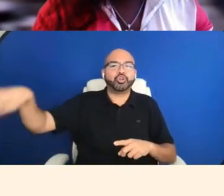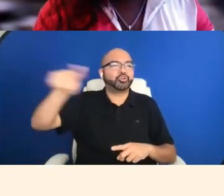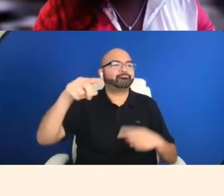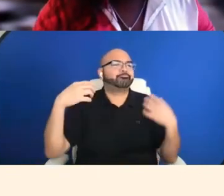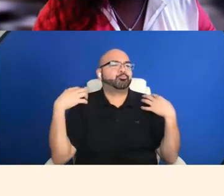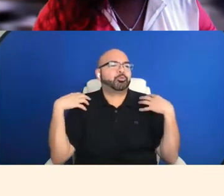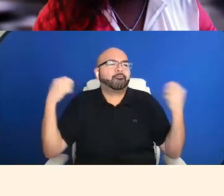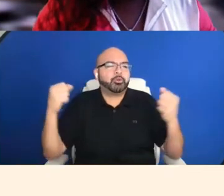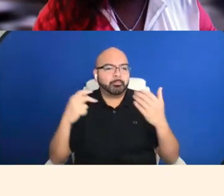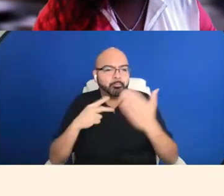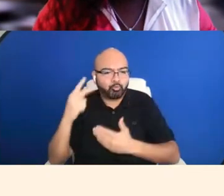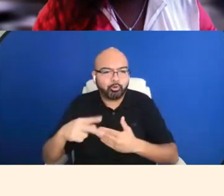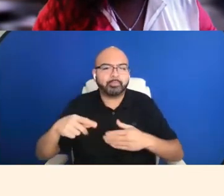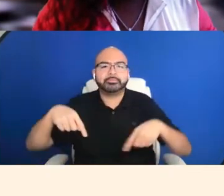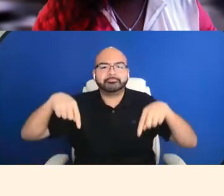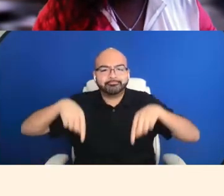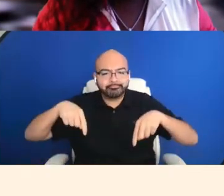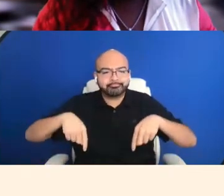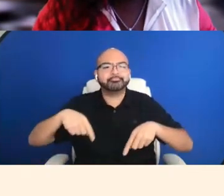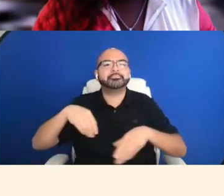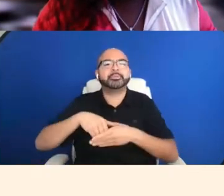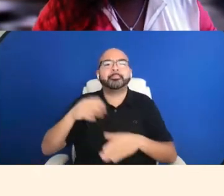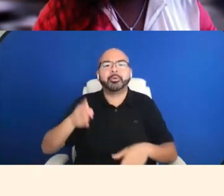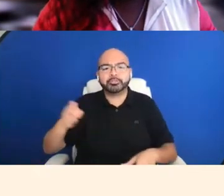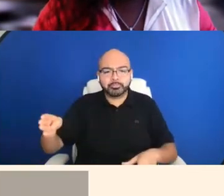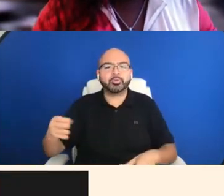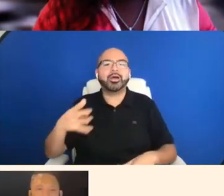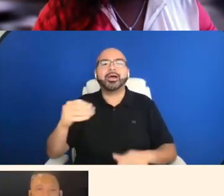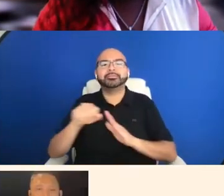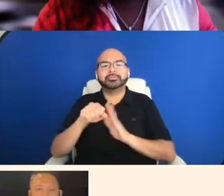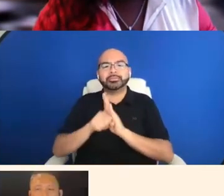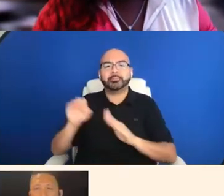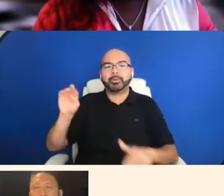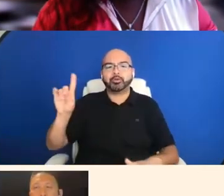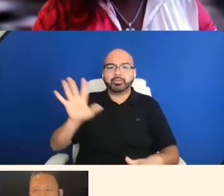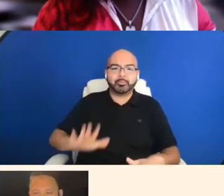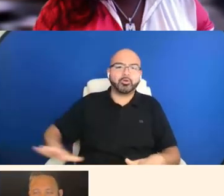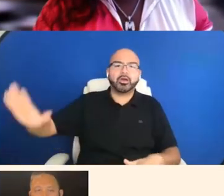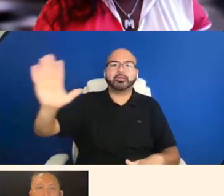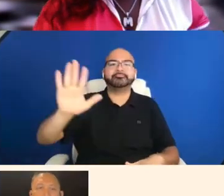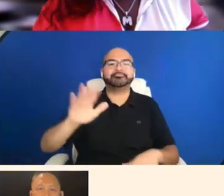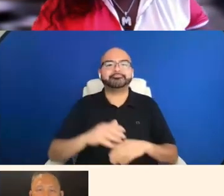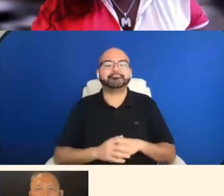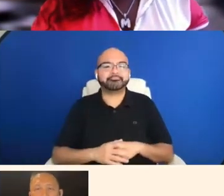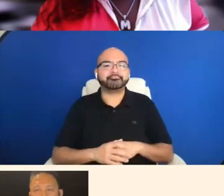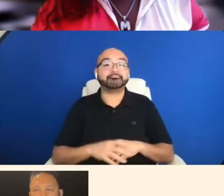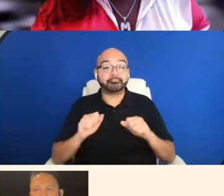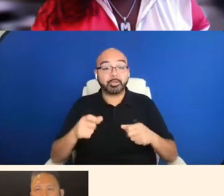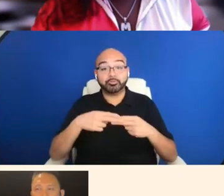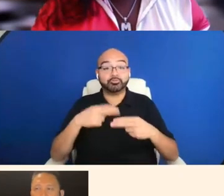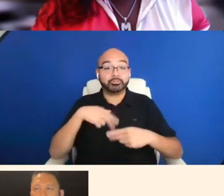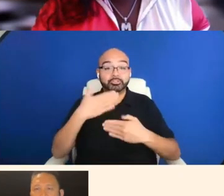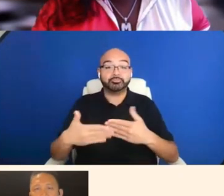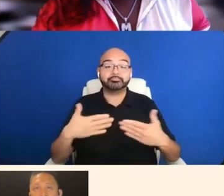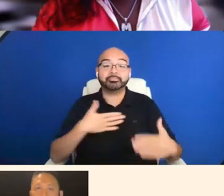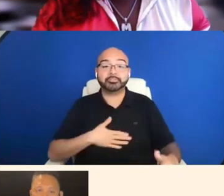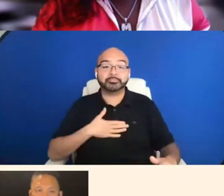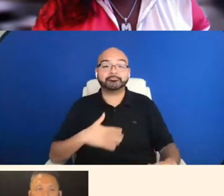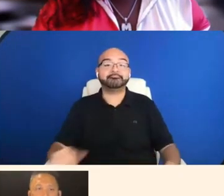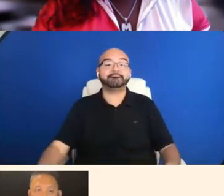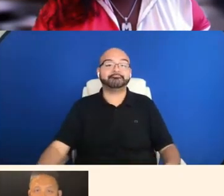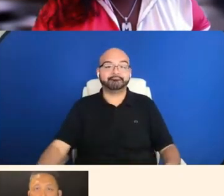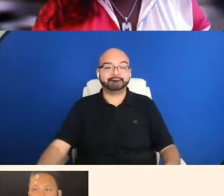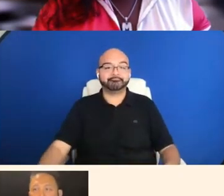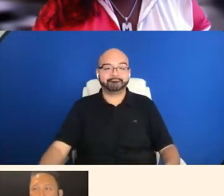recovery programs here in Baltimore and the state of Maryland abroad. Could we transition, please?